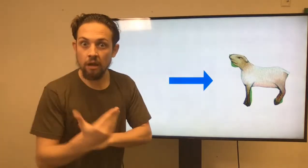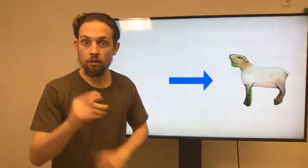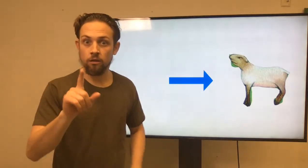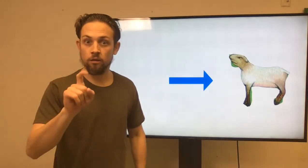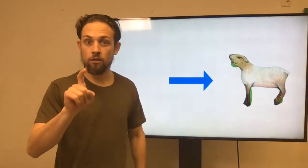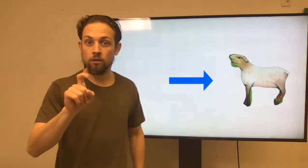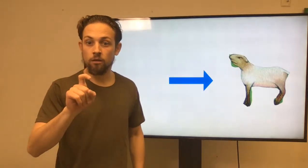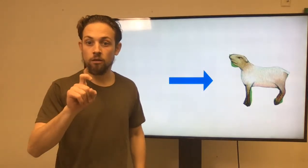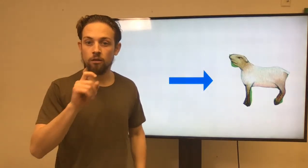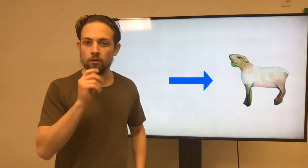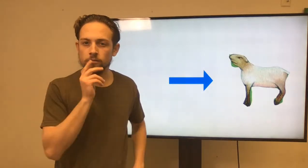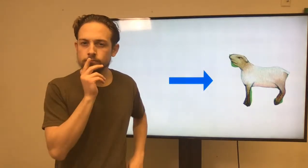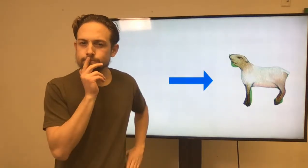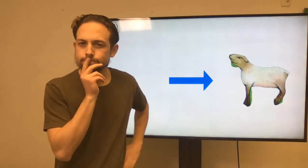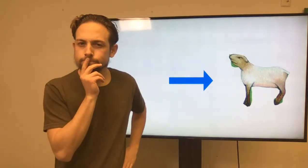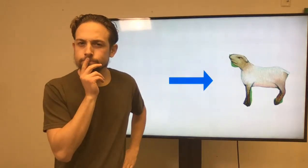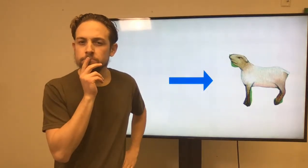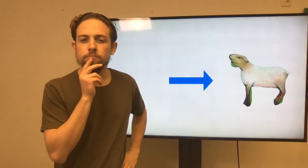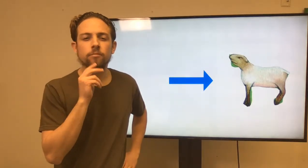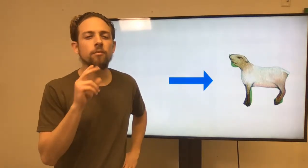Do you think the sheep will grow its coat back overnight?